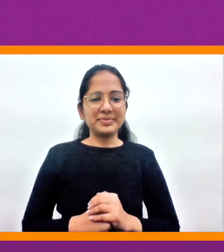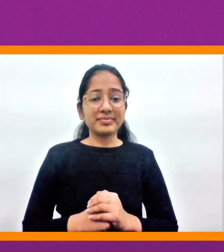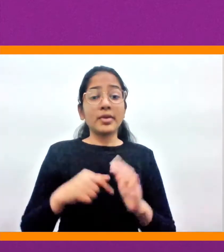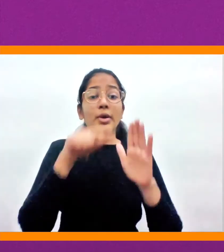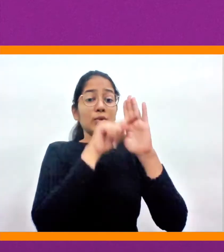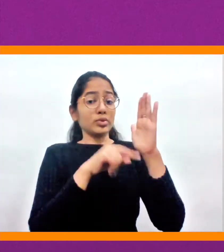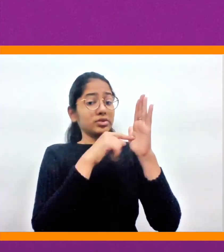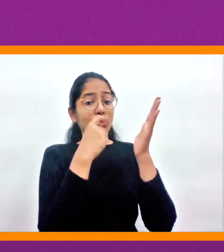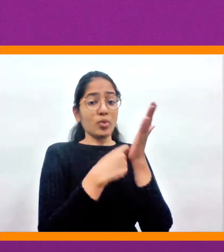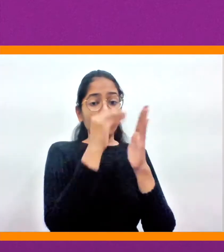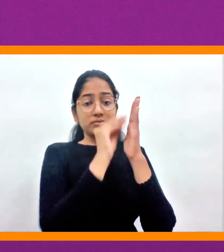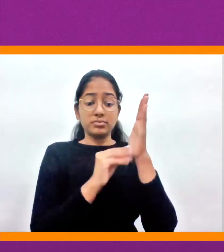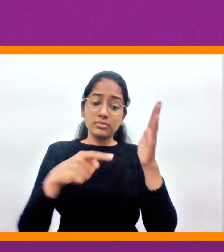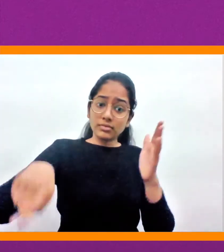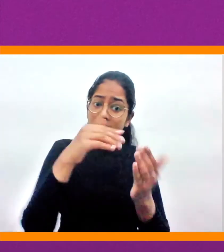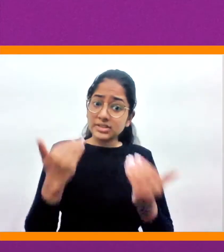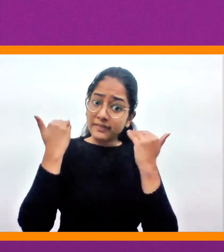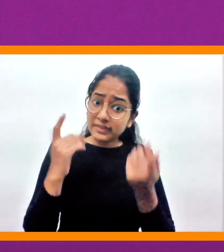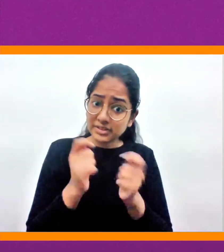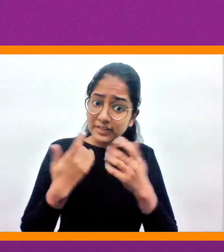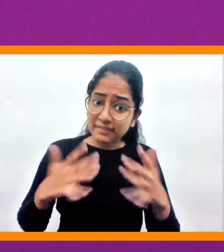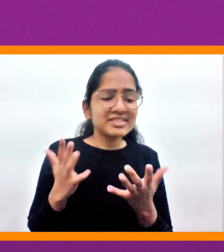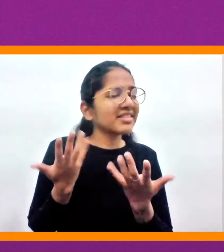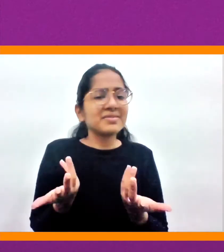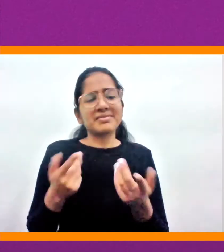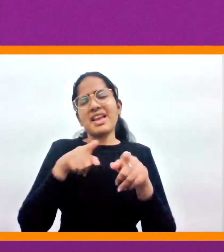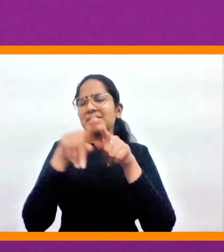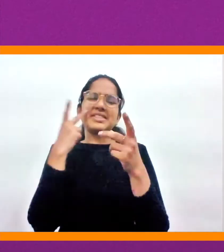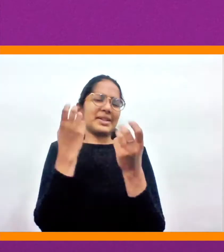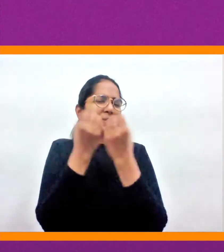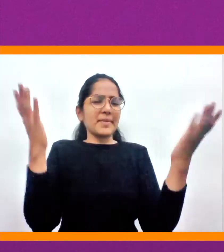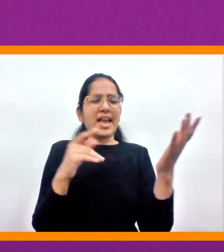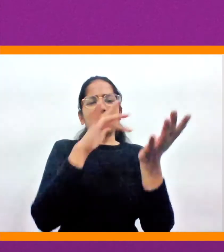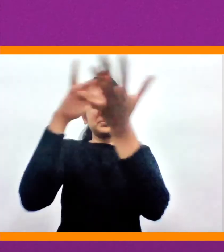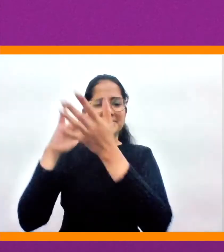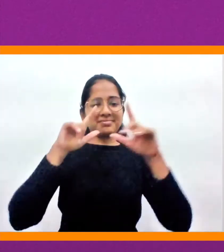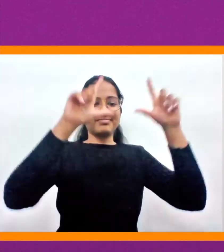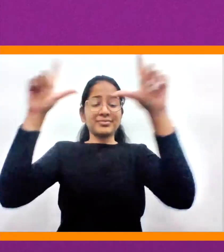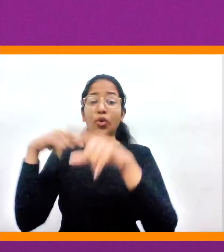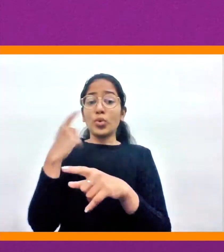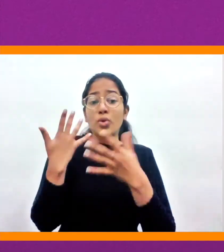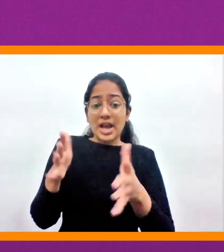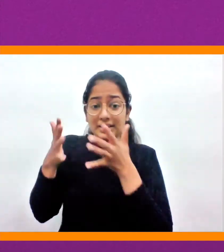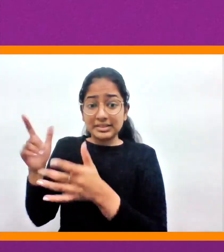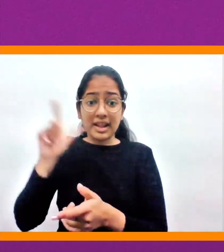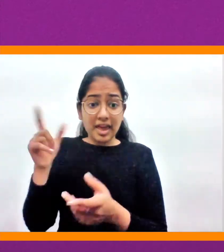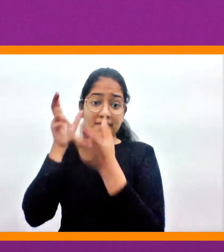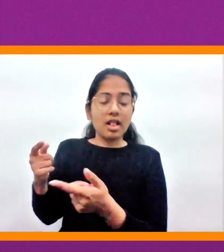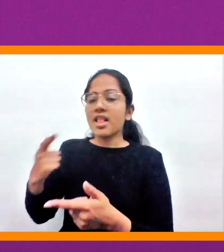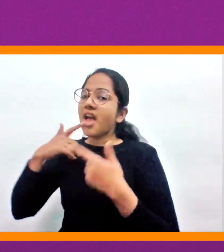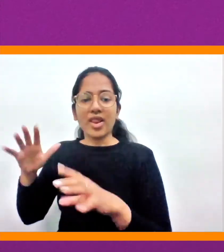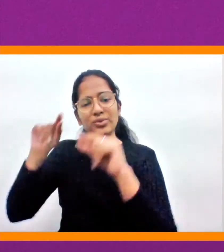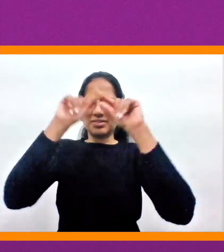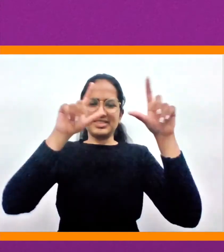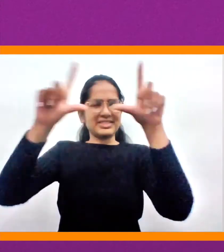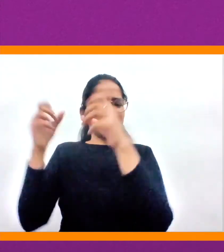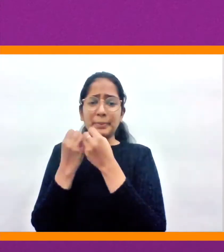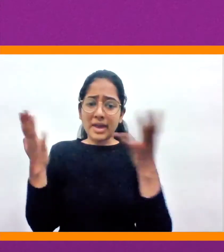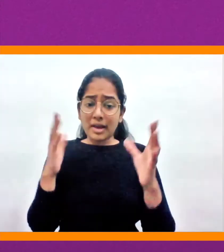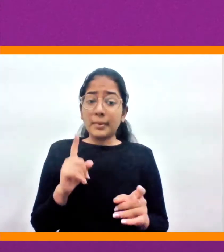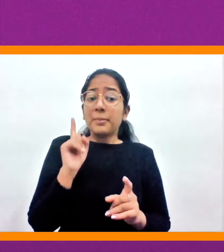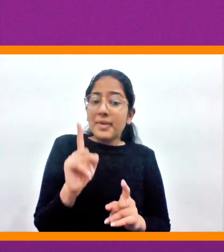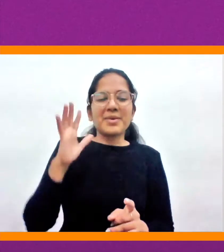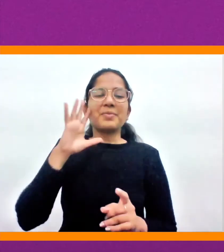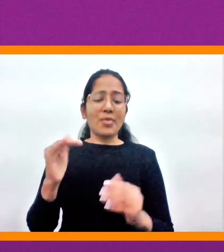how exactly we can do that. Our workplaces and universities can't be made safer solely by incorporating a